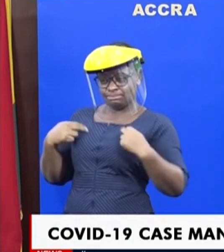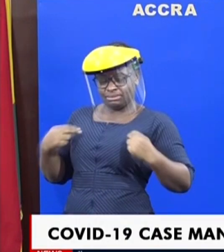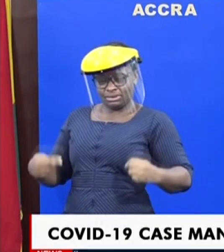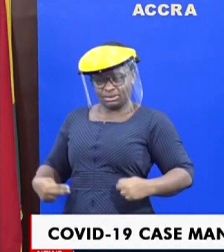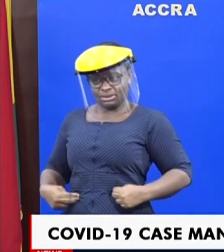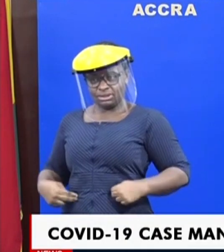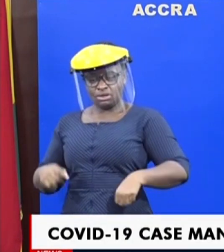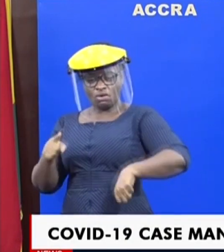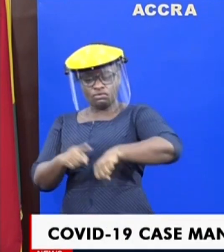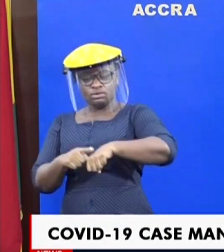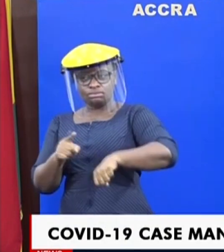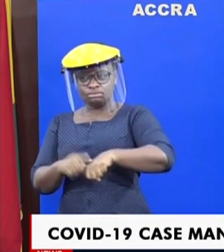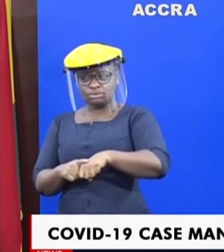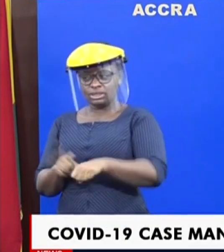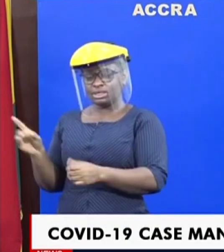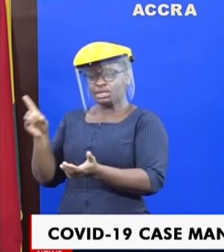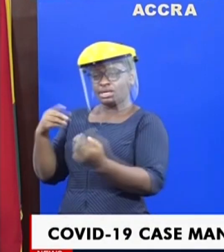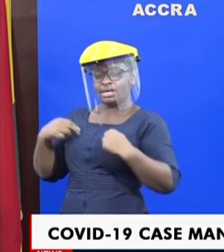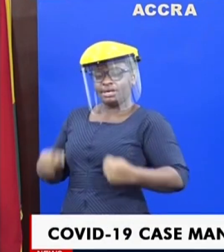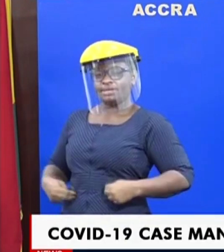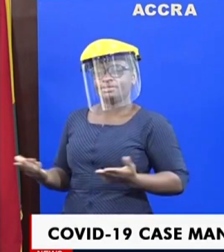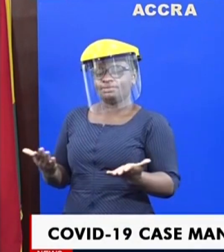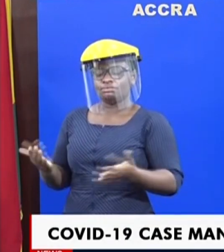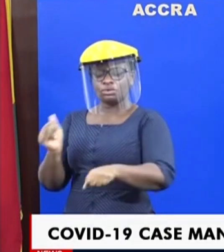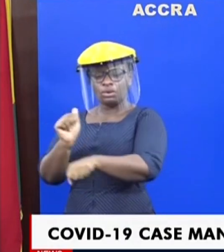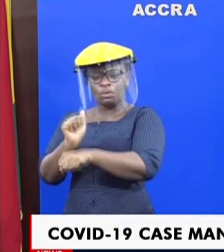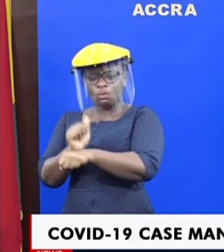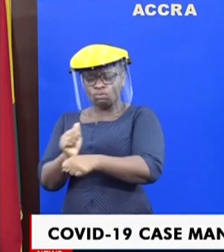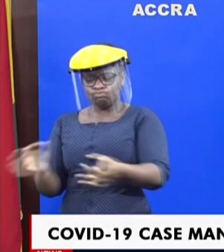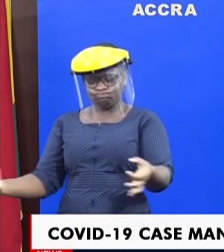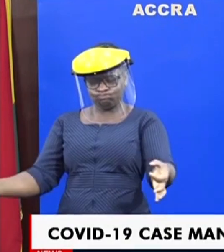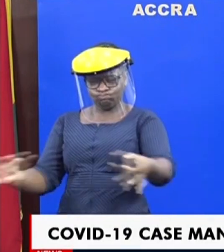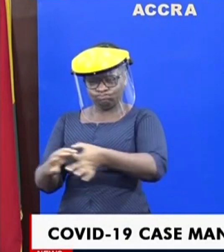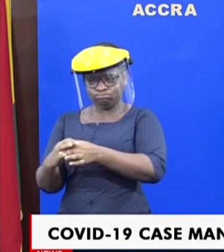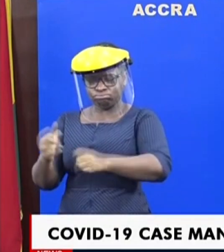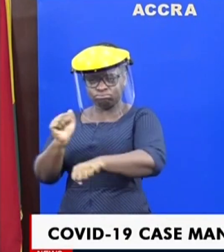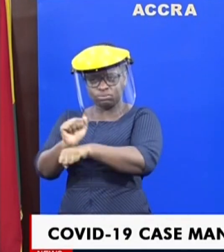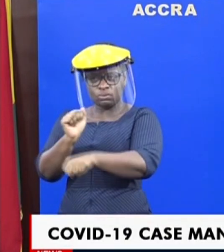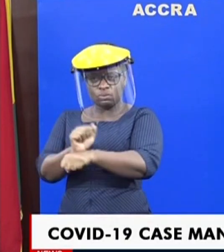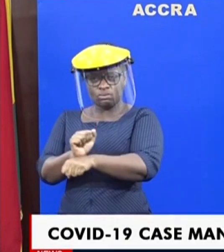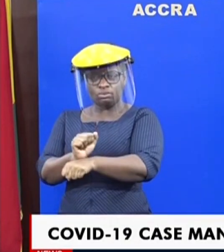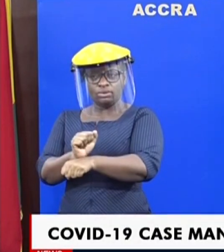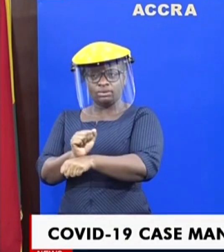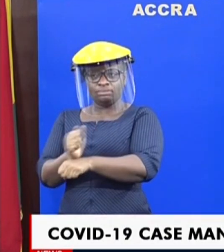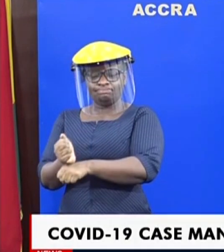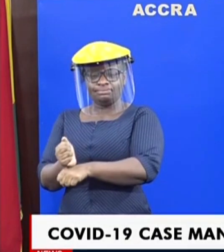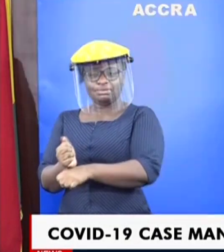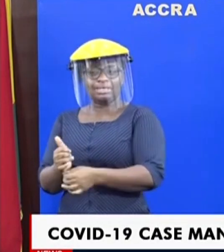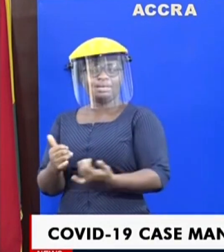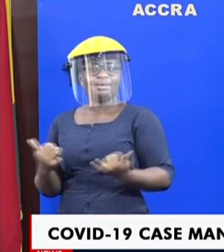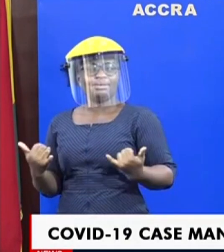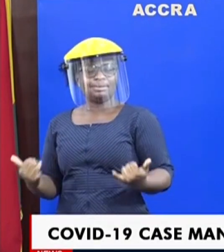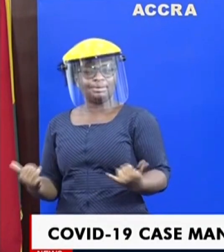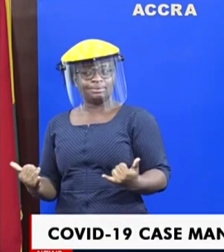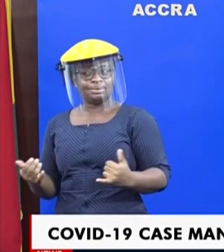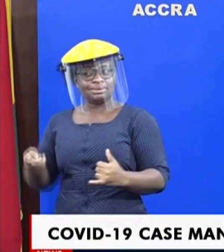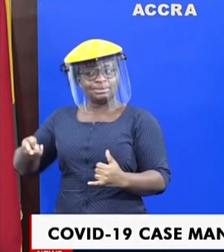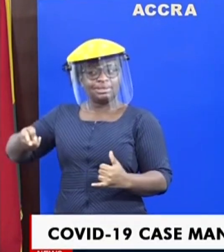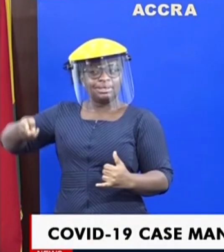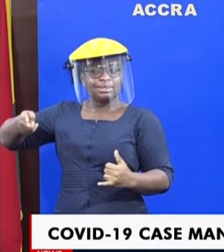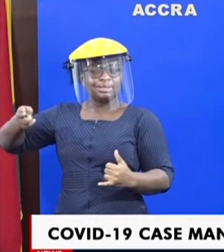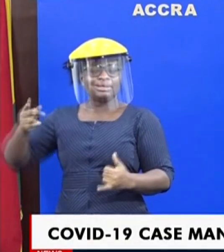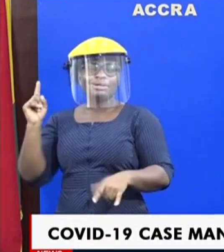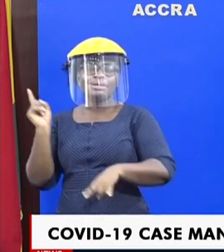Ghana Football Association, and then their management teams will work on the details of that and execute that. At this high level, we'll not